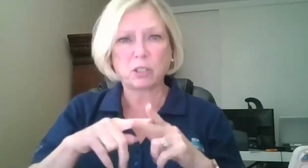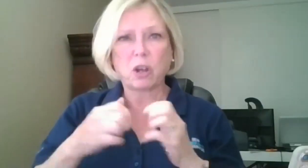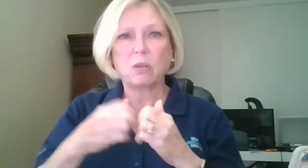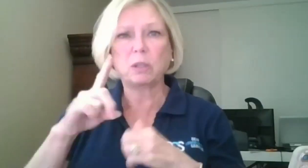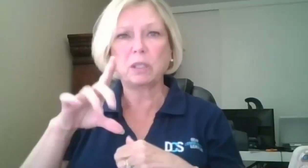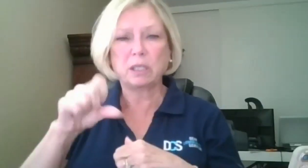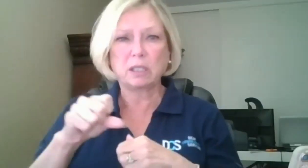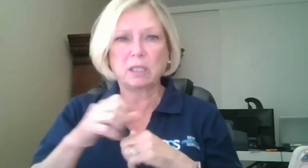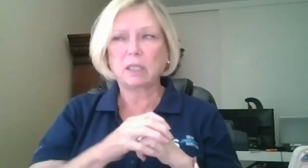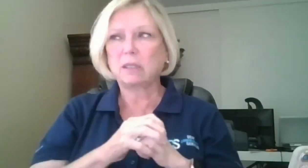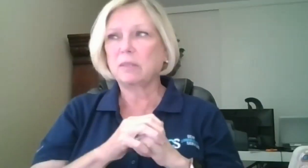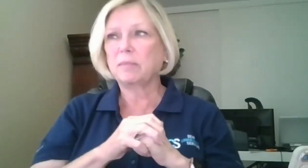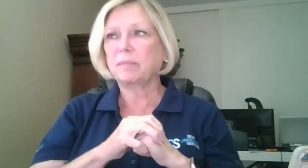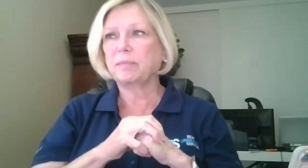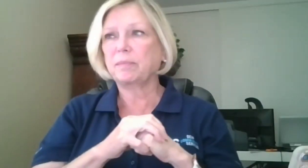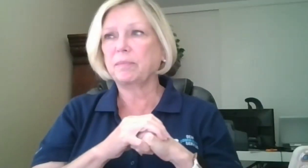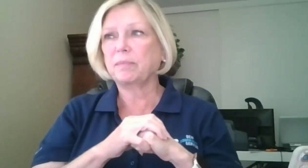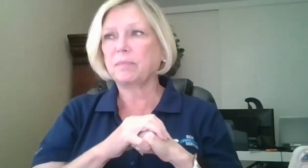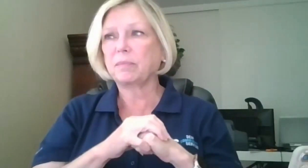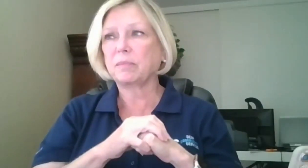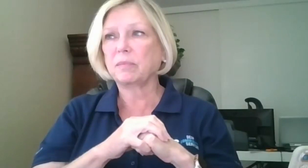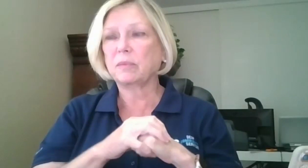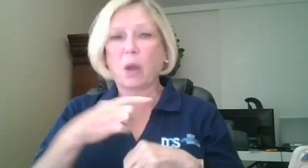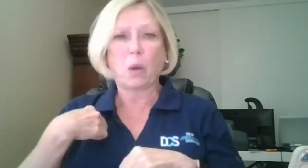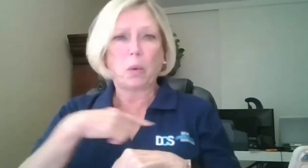when they are hired and getting started with DCS.